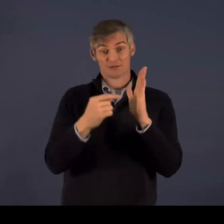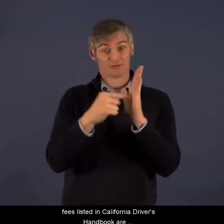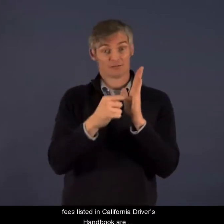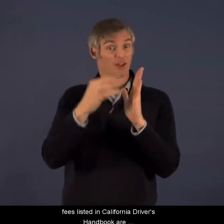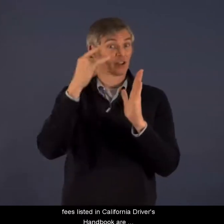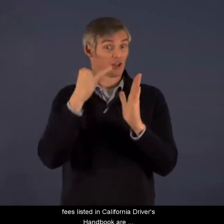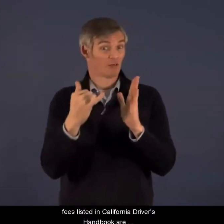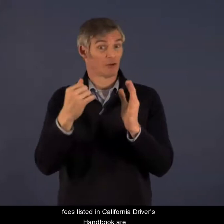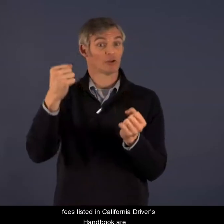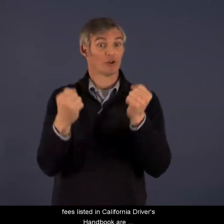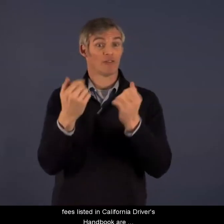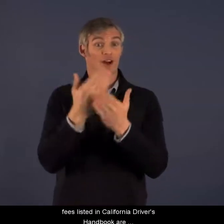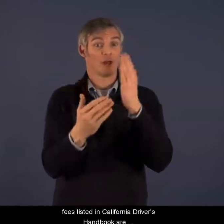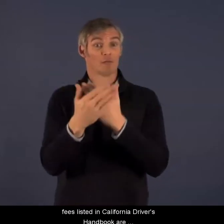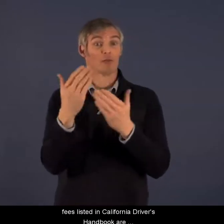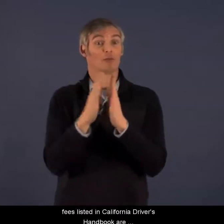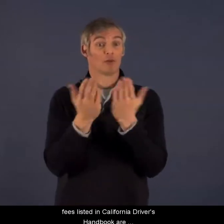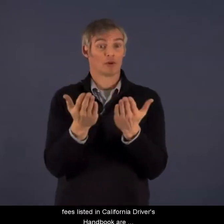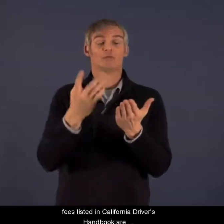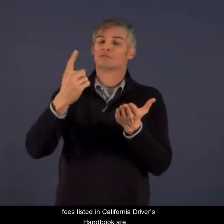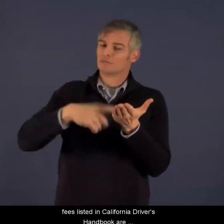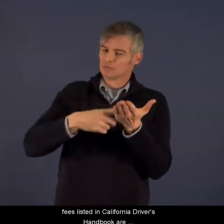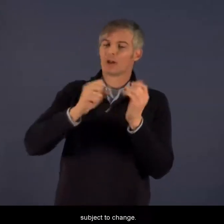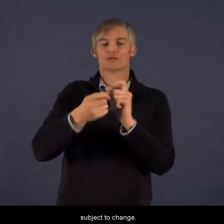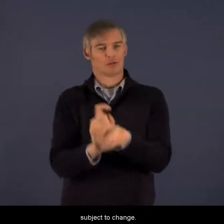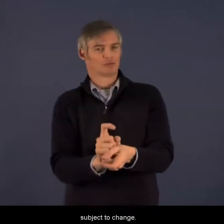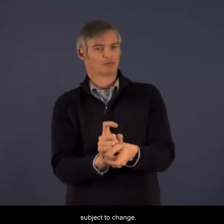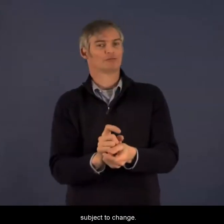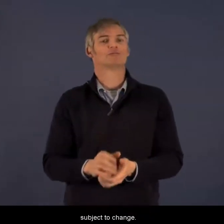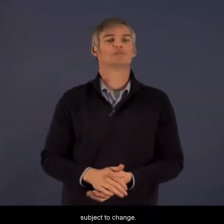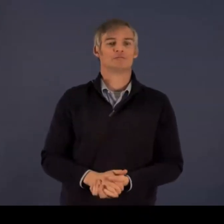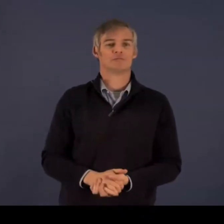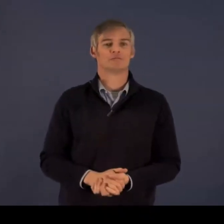Fees listed in the California Driver Handbook are subject to change.